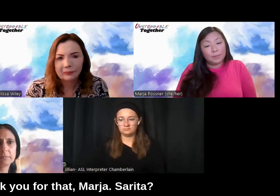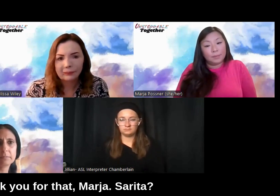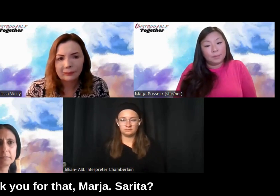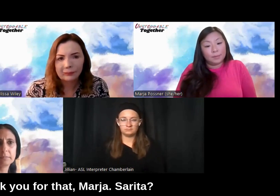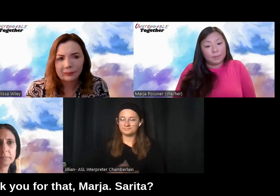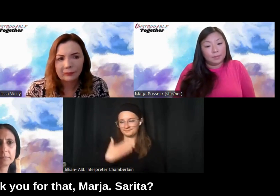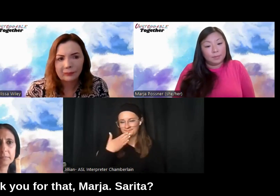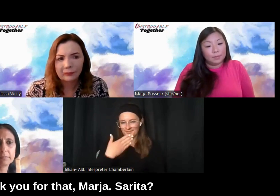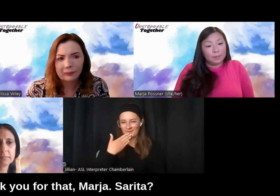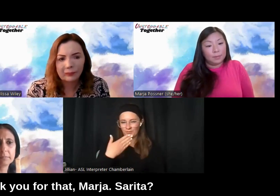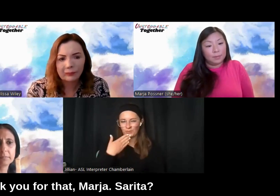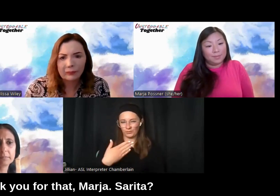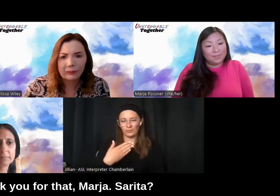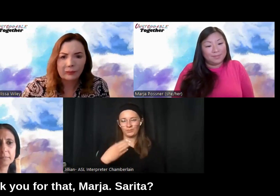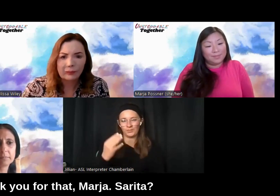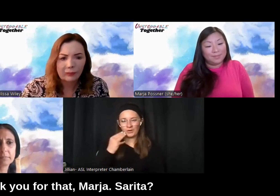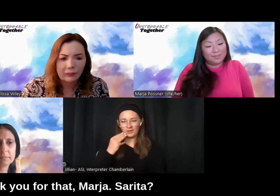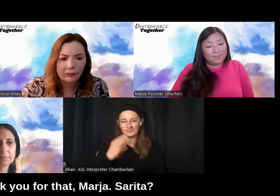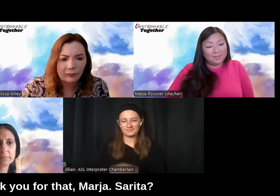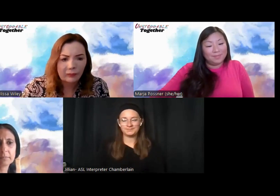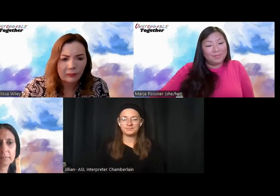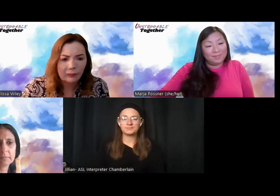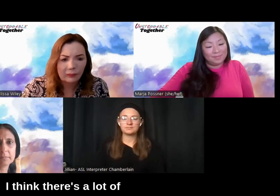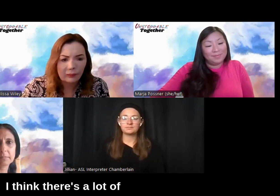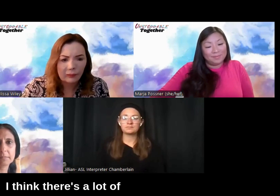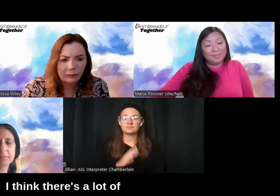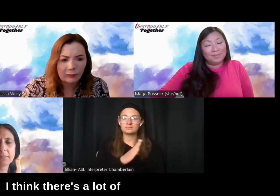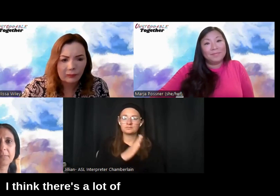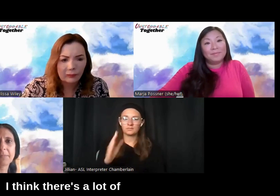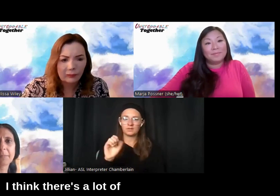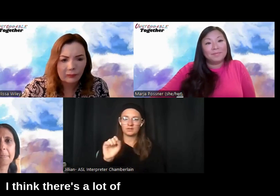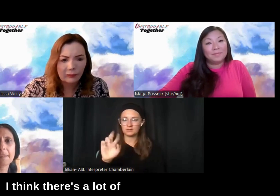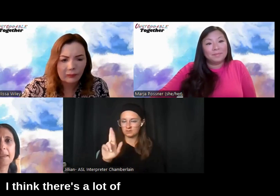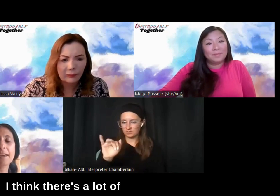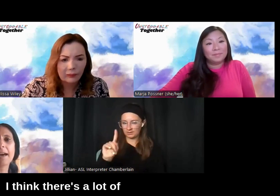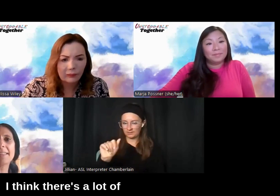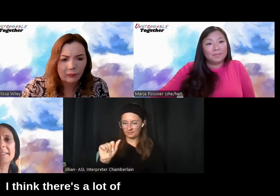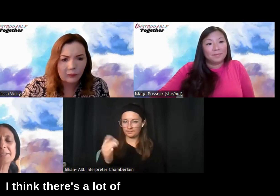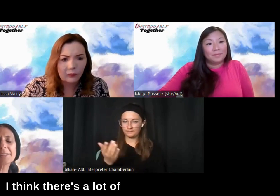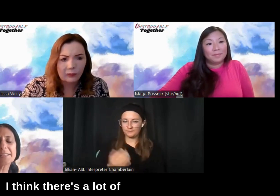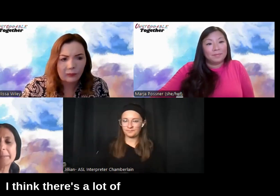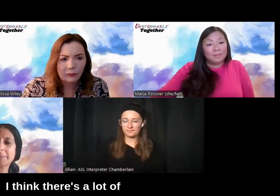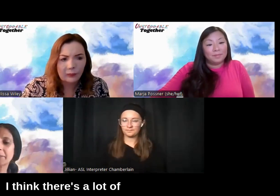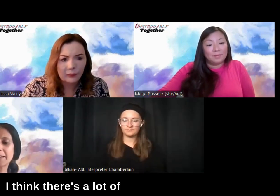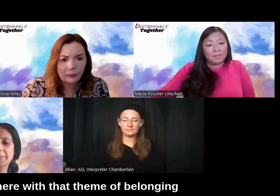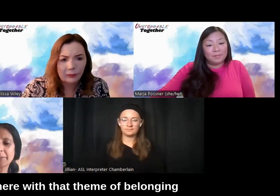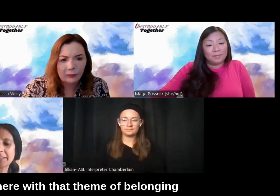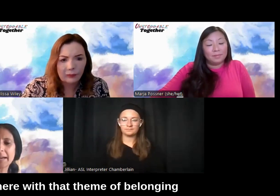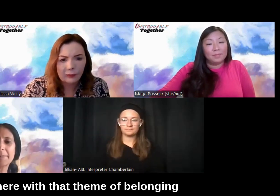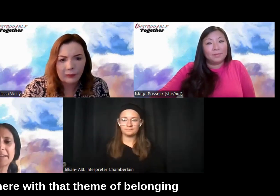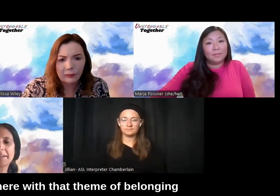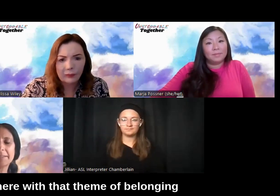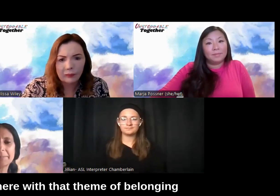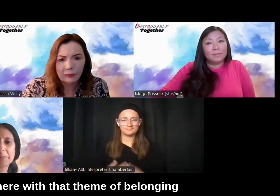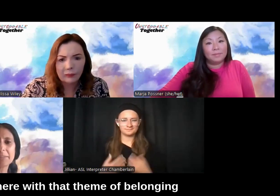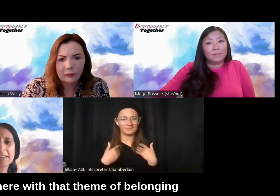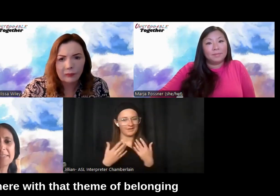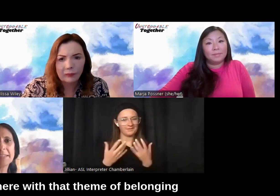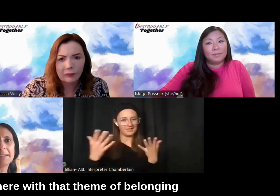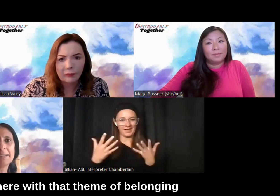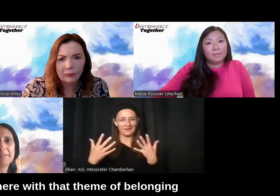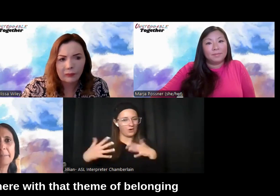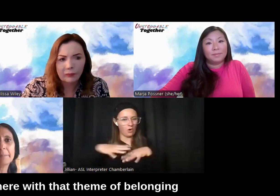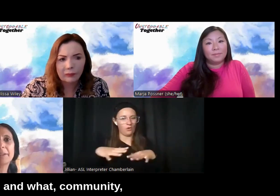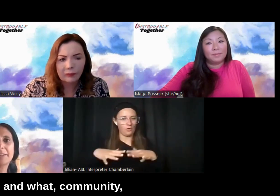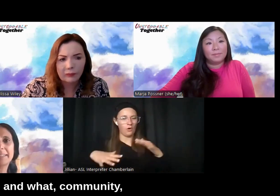Thank you for that, Marja. Sarita? I think there's a lot of overlap there with that